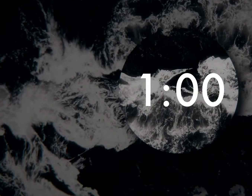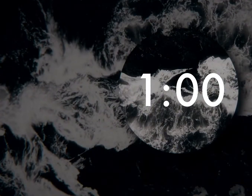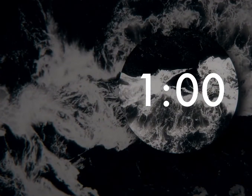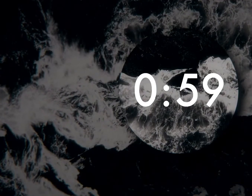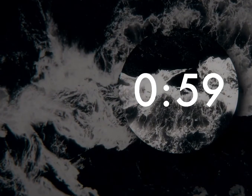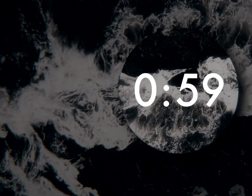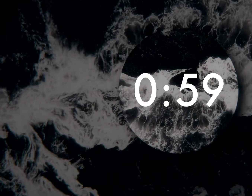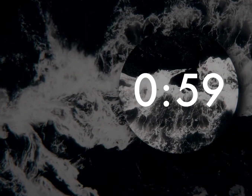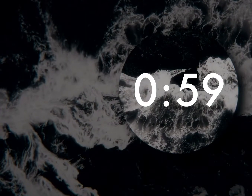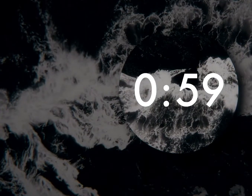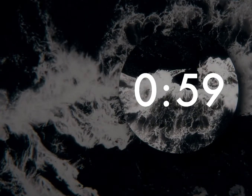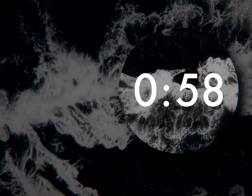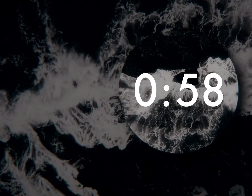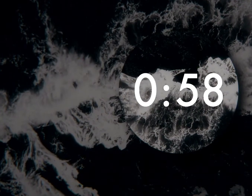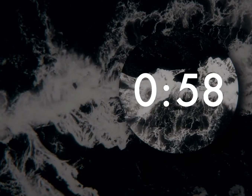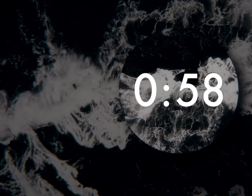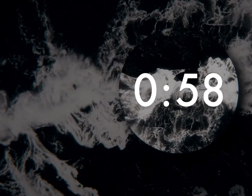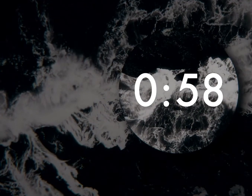down.